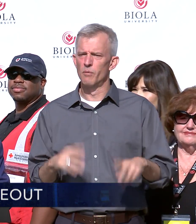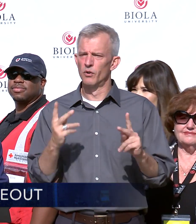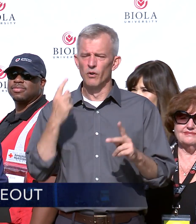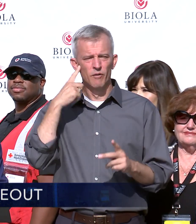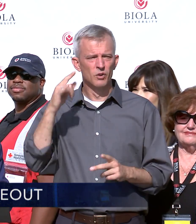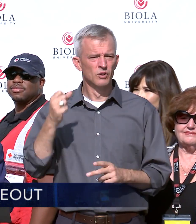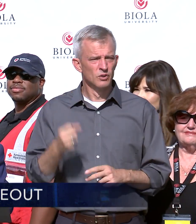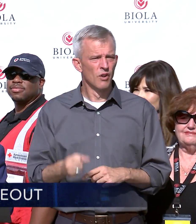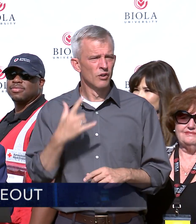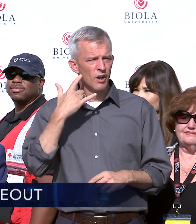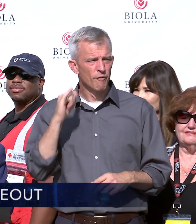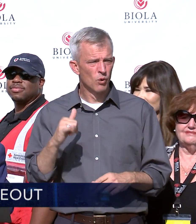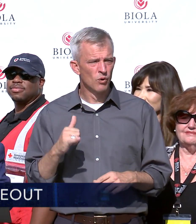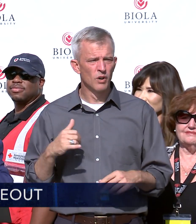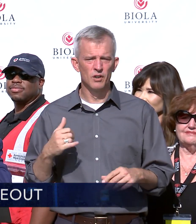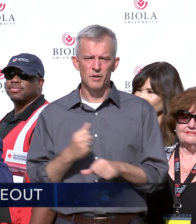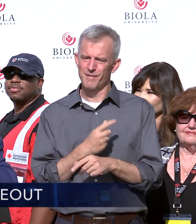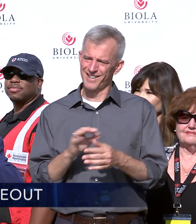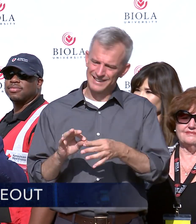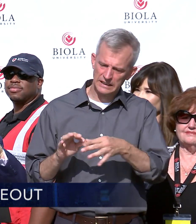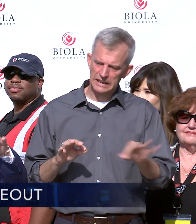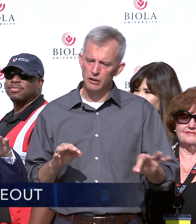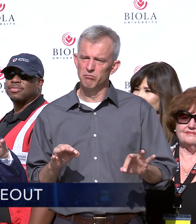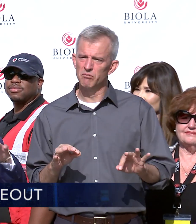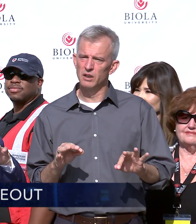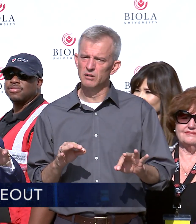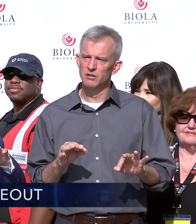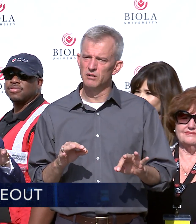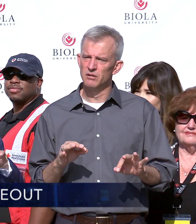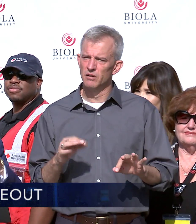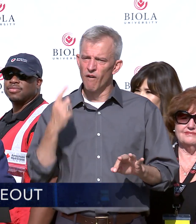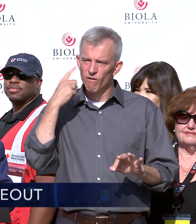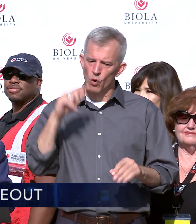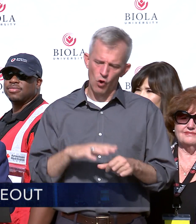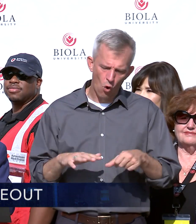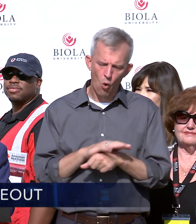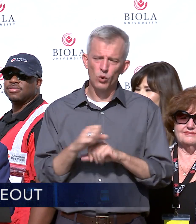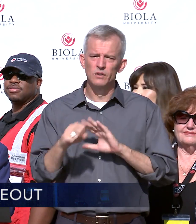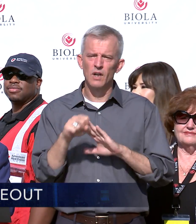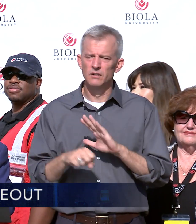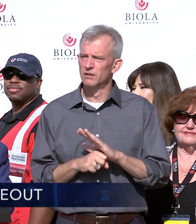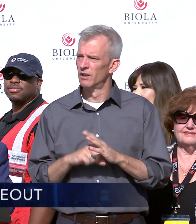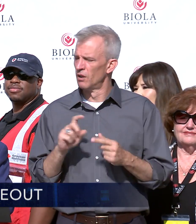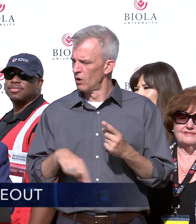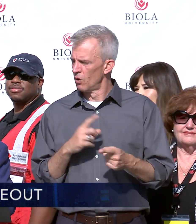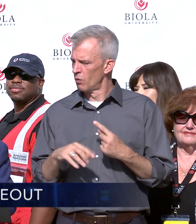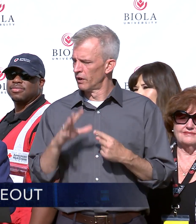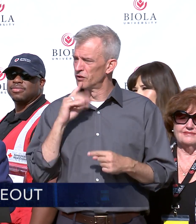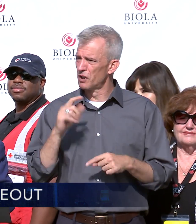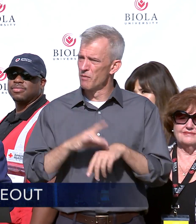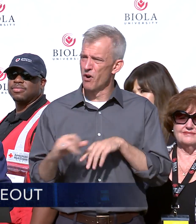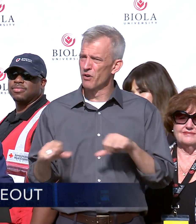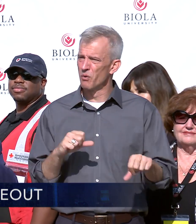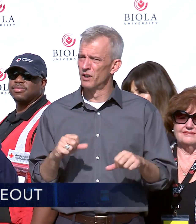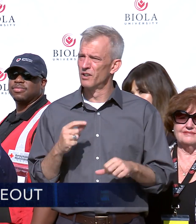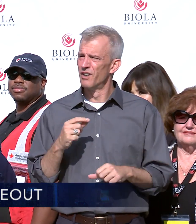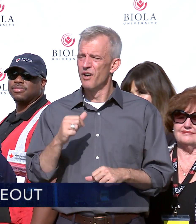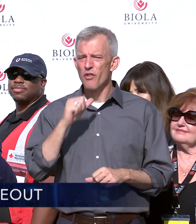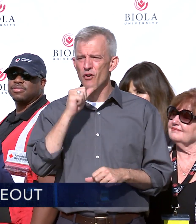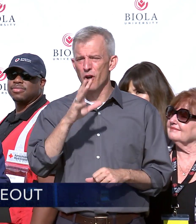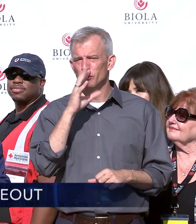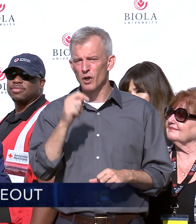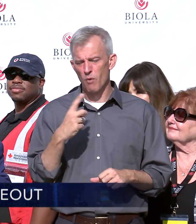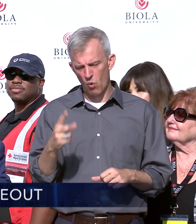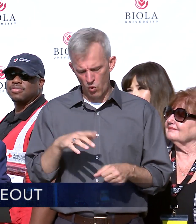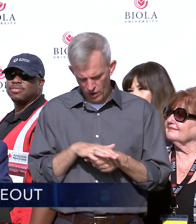Southern California to make a statement across the entire state of California. Because when they talk about earthquakes, they don't just talk about one